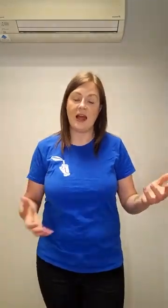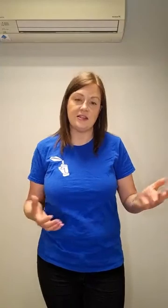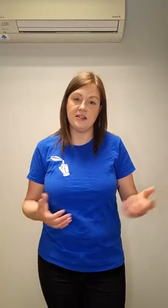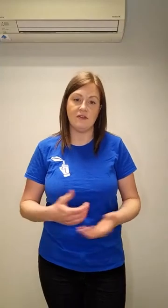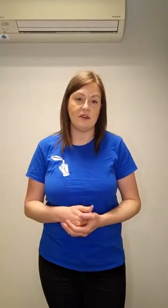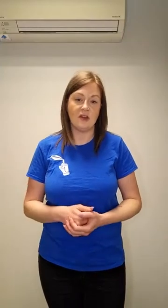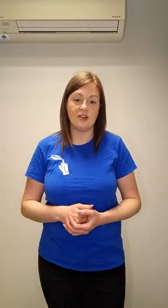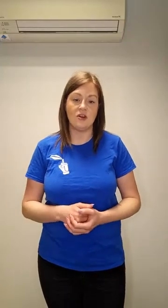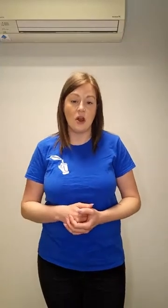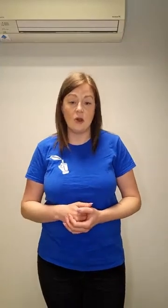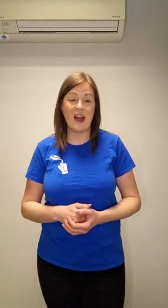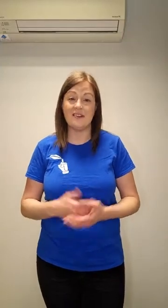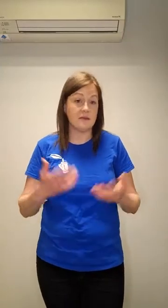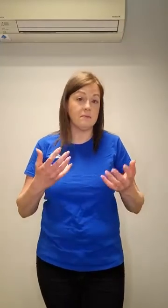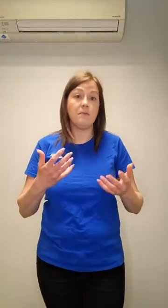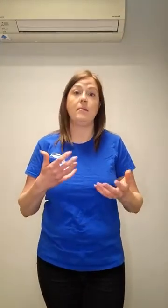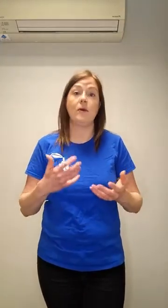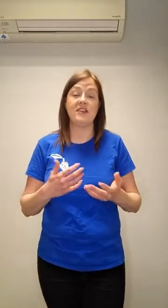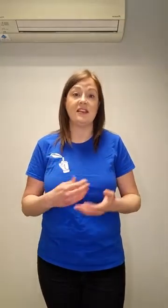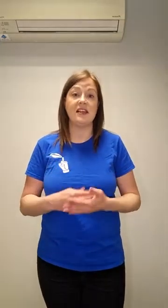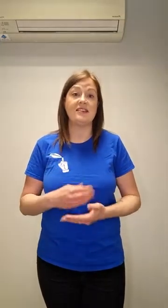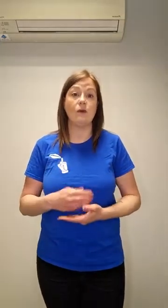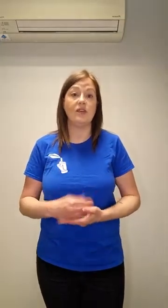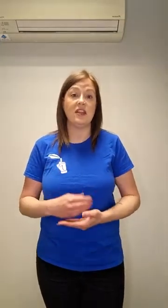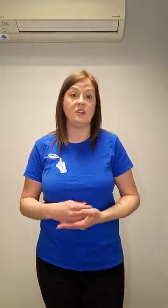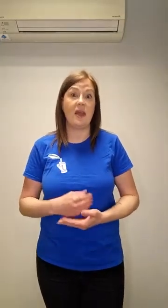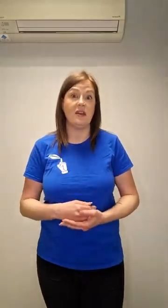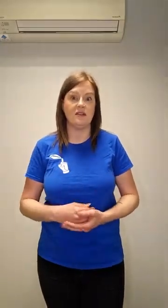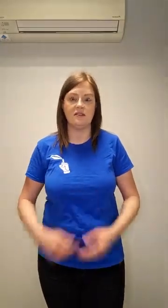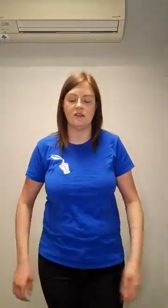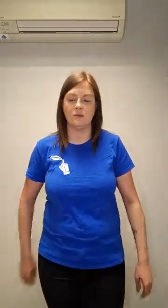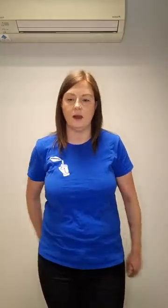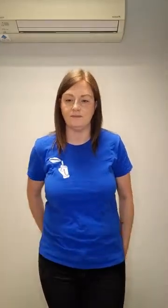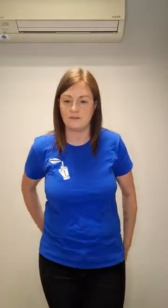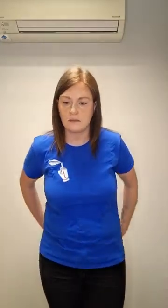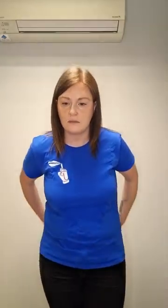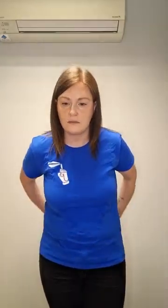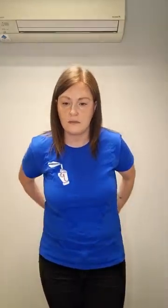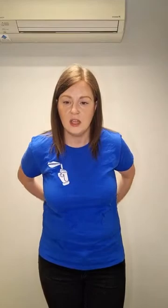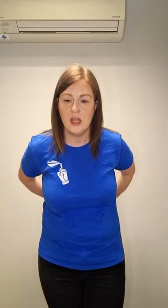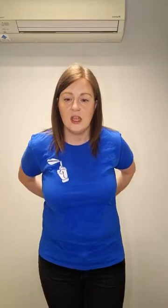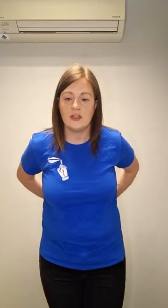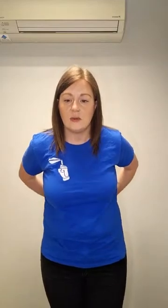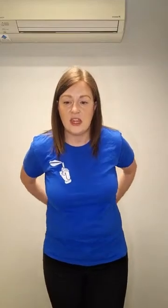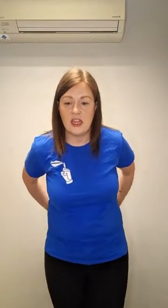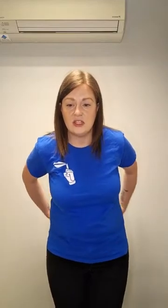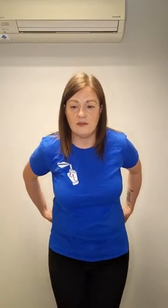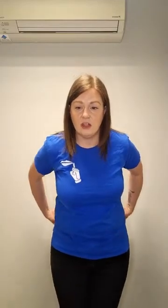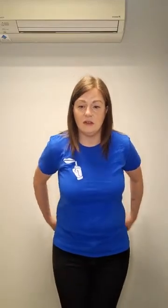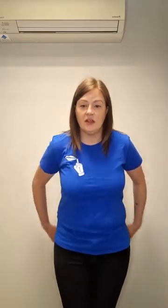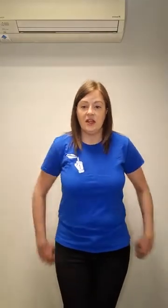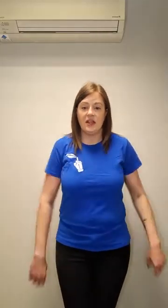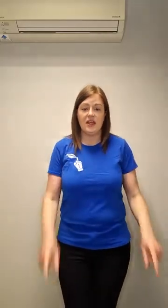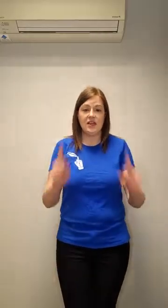handy for a sign to know, and promoting that self-independence as well. So interview.